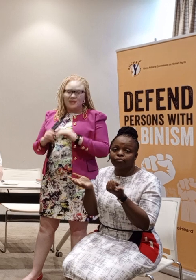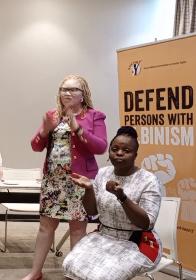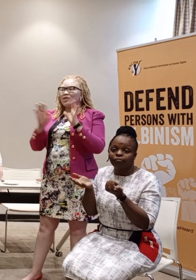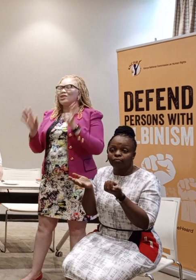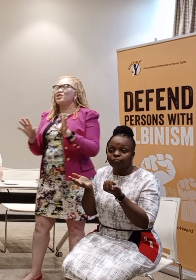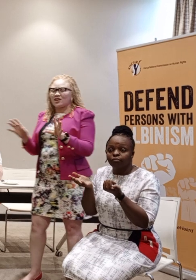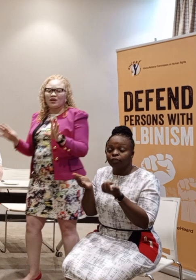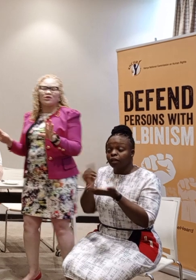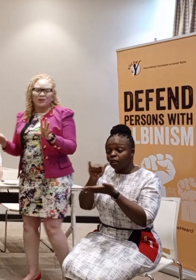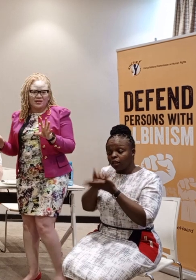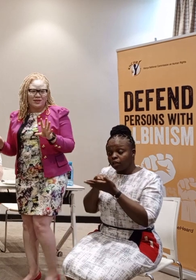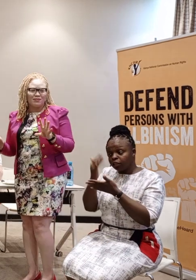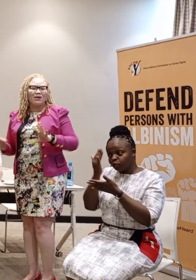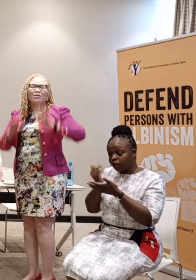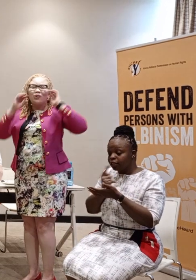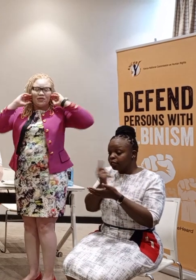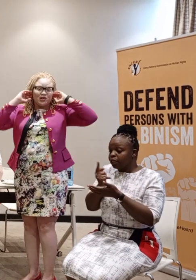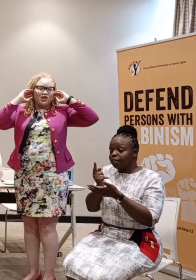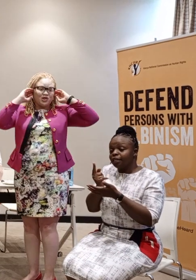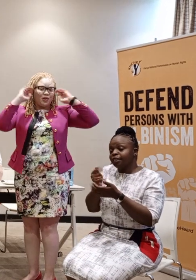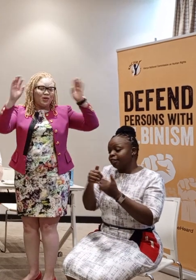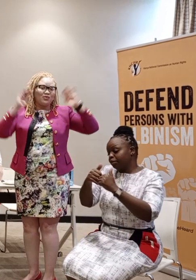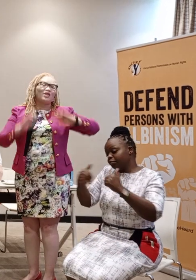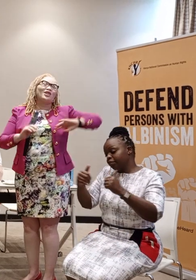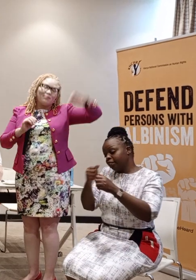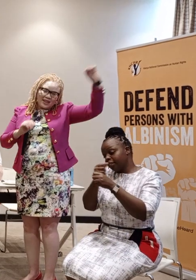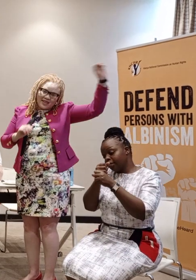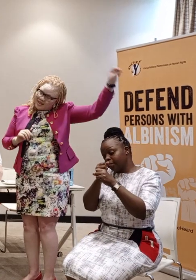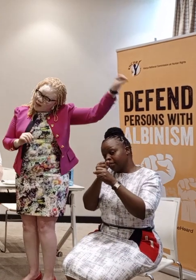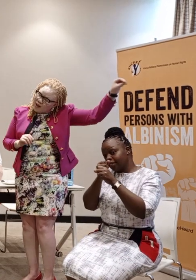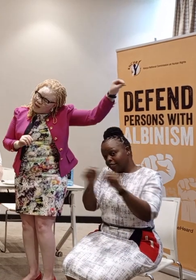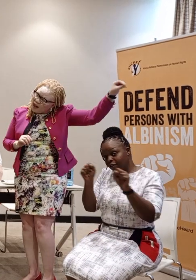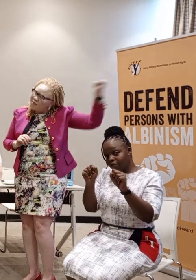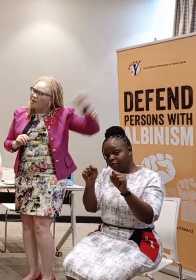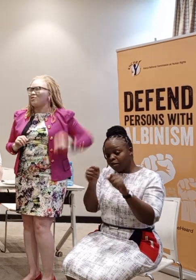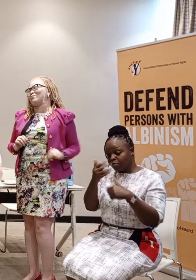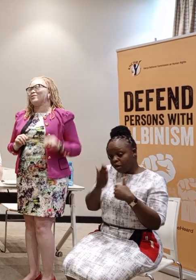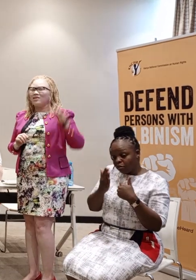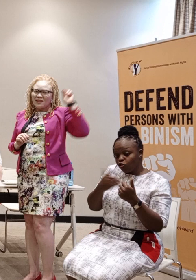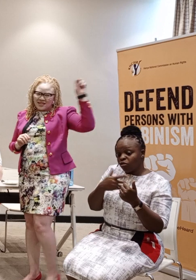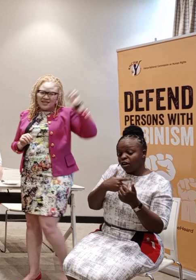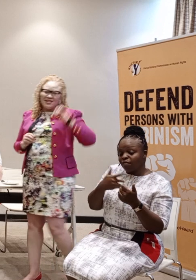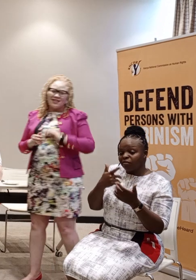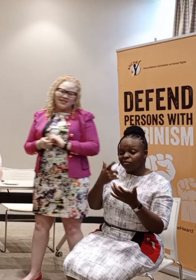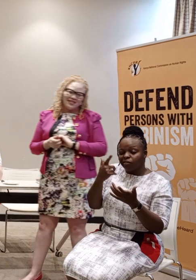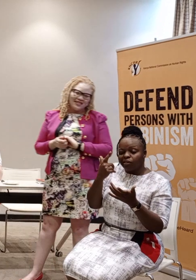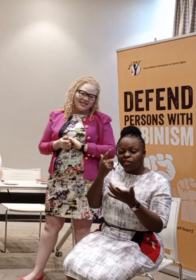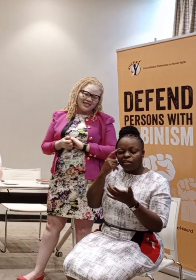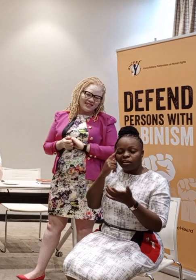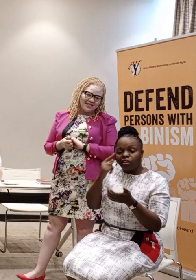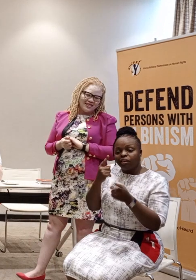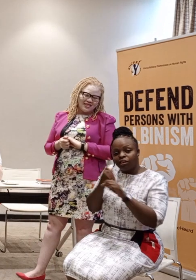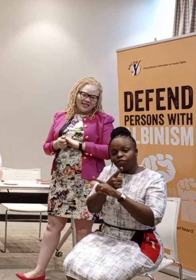Yeah. That's why I said it's a safe space. Yes. Maybe you have changed your way of thinking, but there's somewhere you're coming